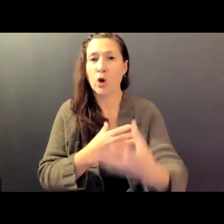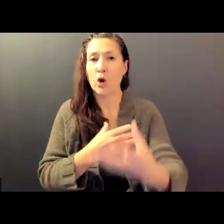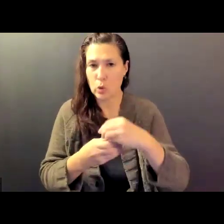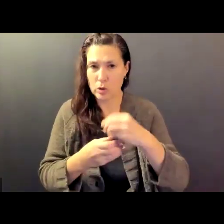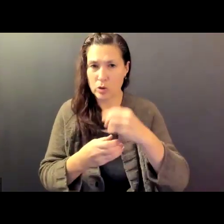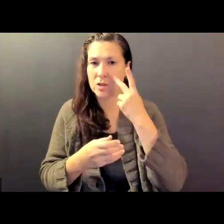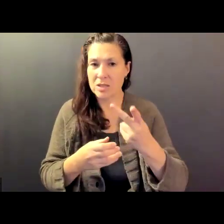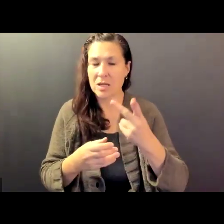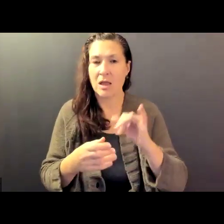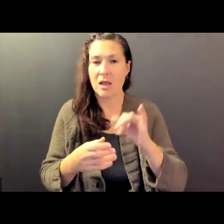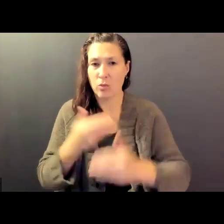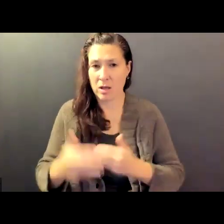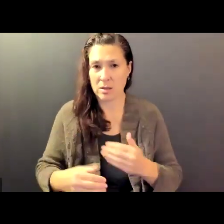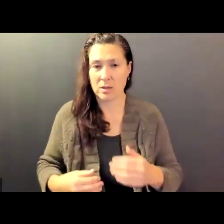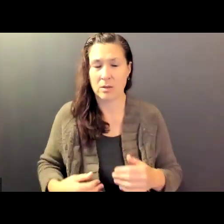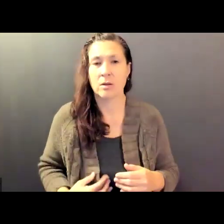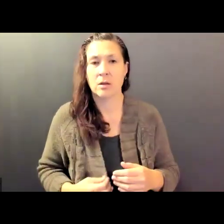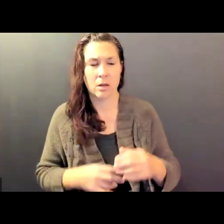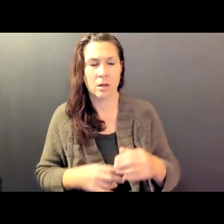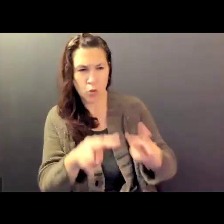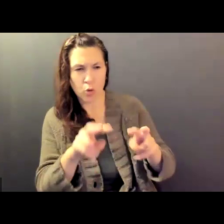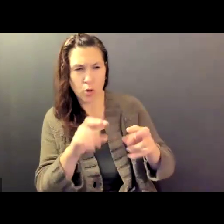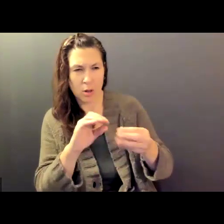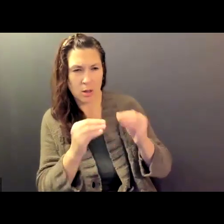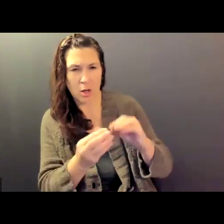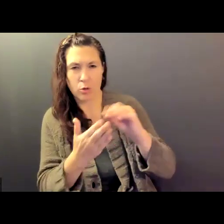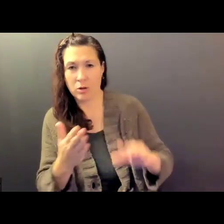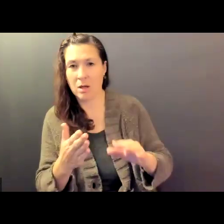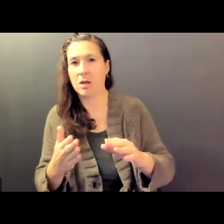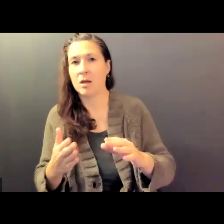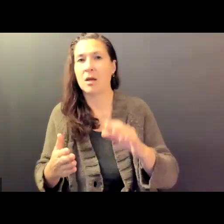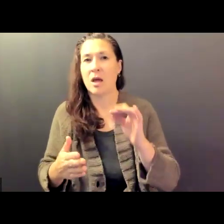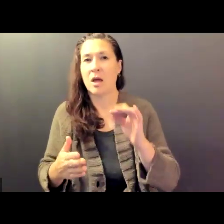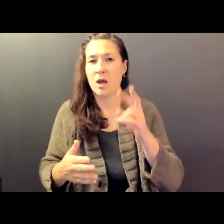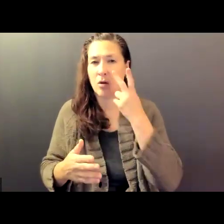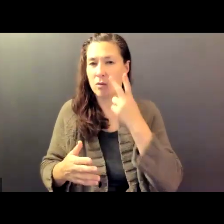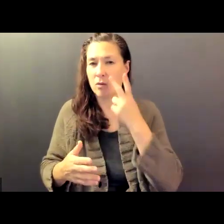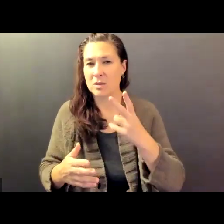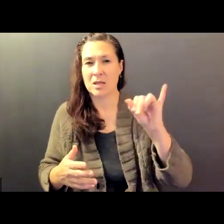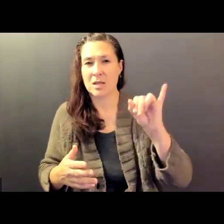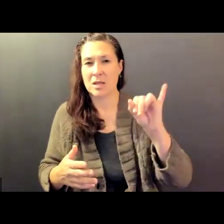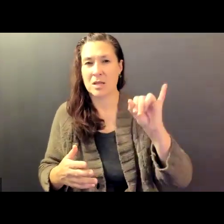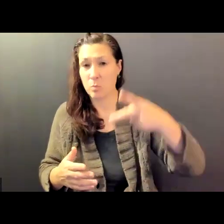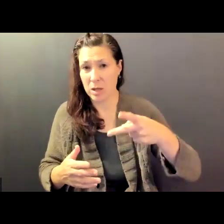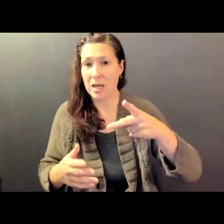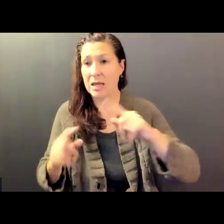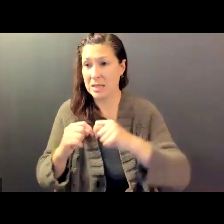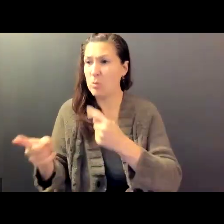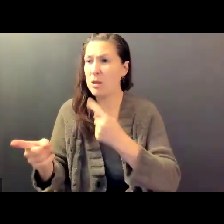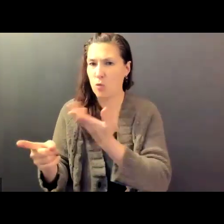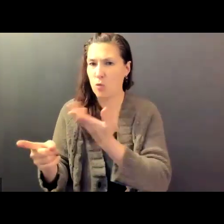look at the number of students who, through the IEP team, are being recommended to be included. So I